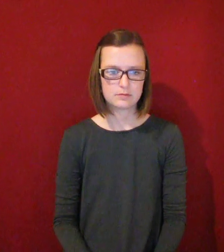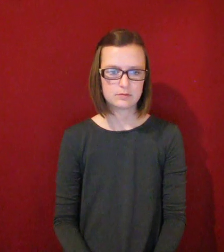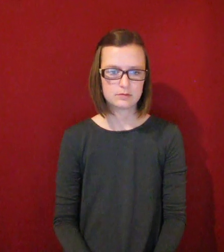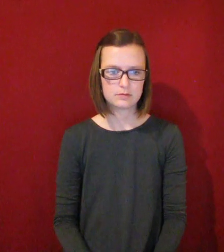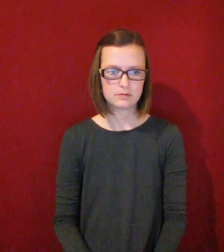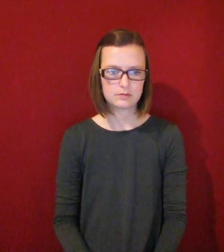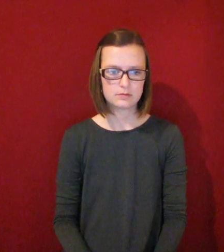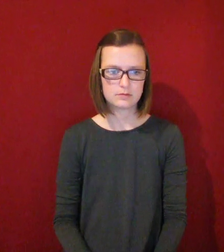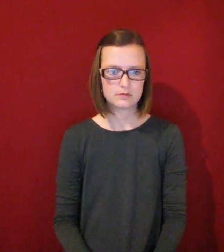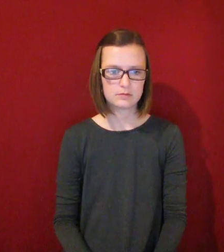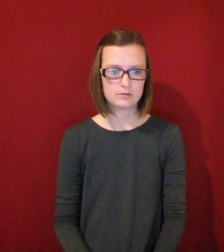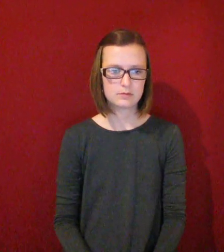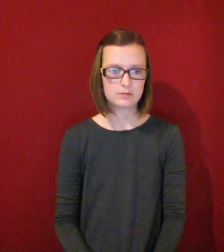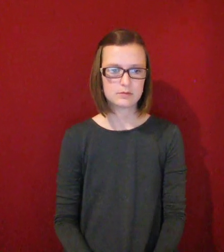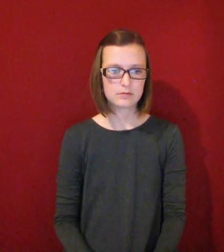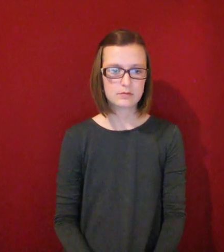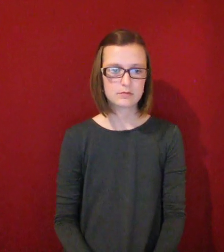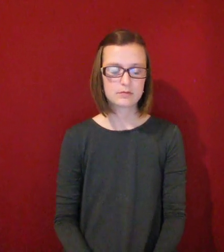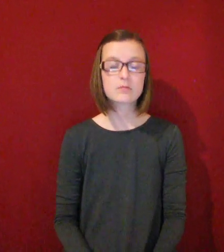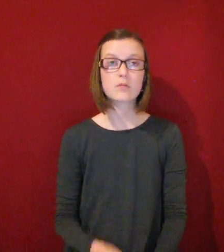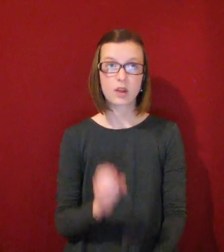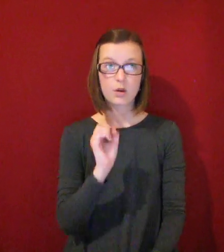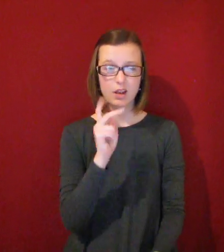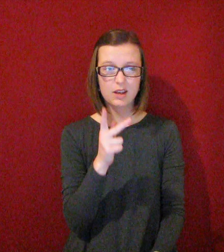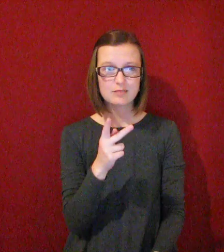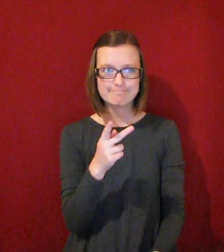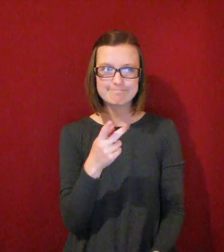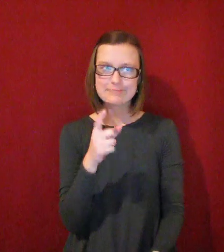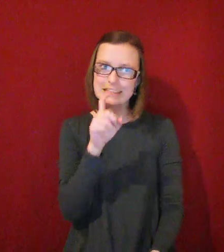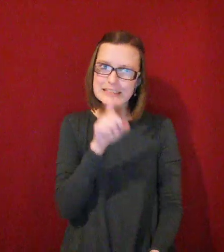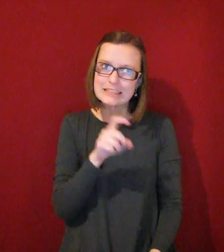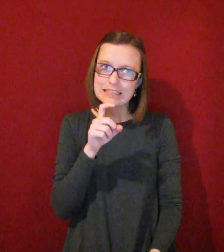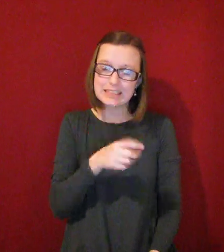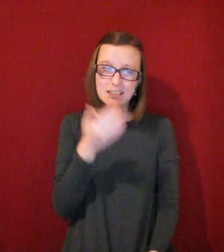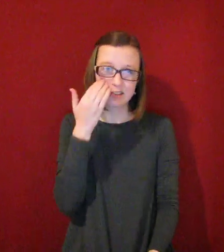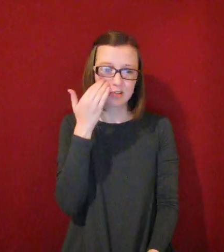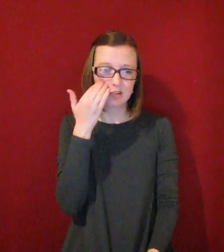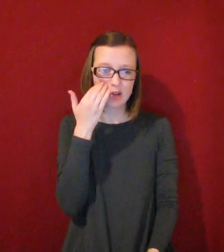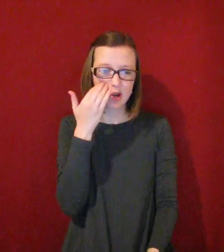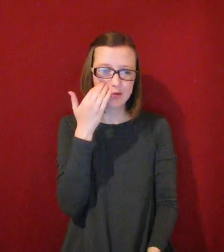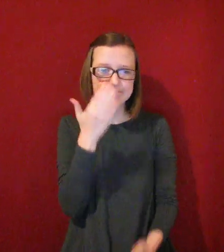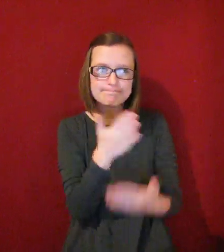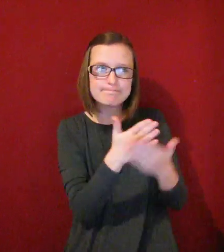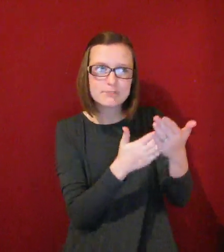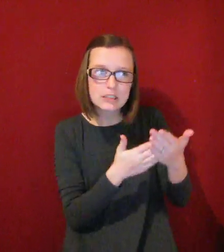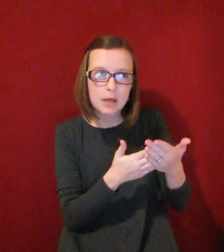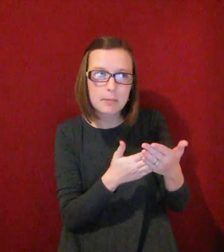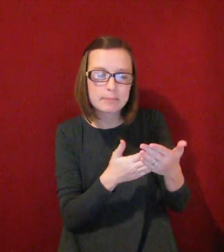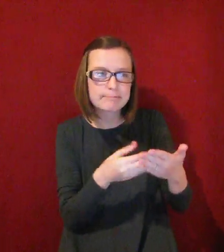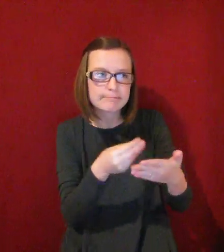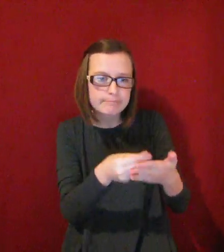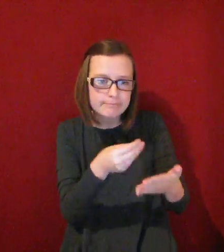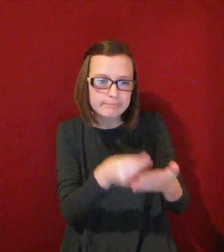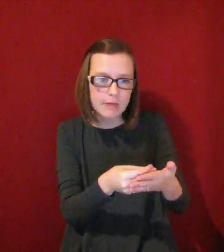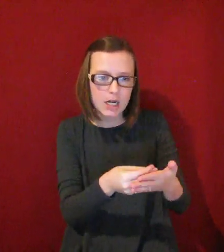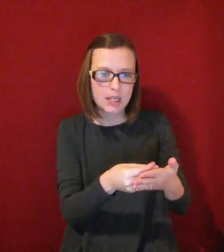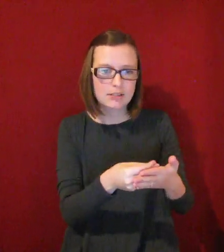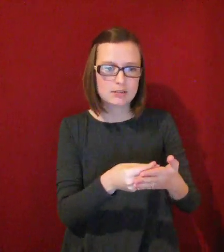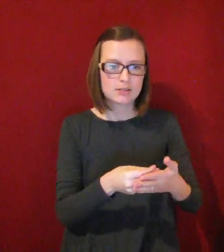We need to know some of the expenses just to make sure to see how much you qualify. So with your husband being sick, does